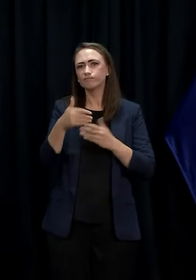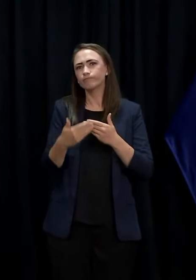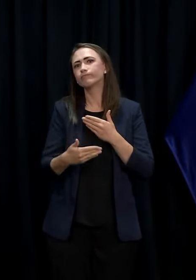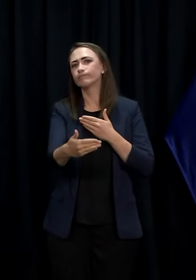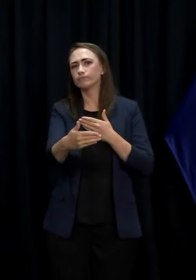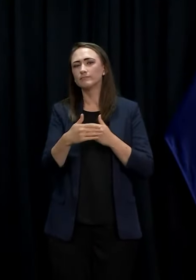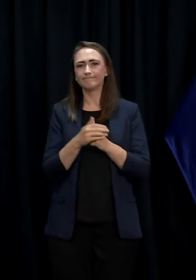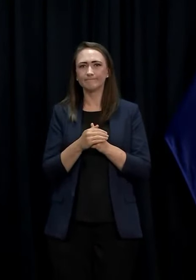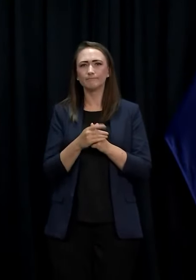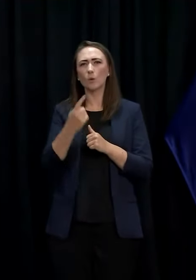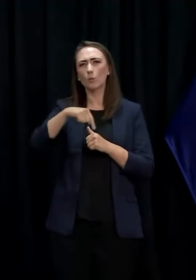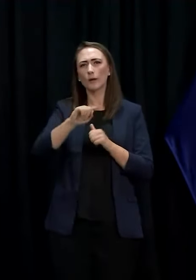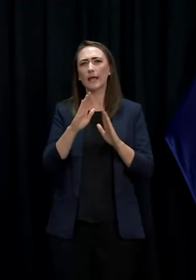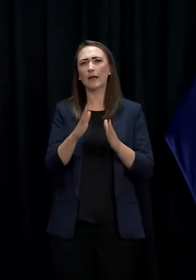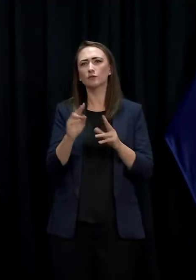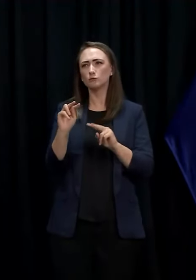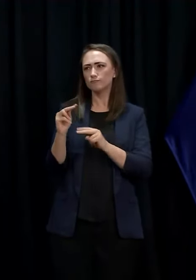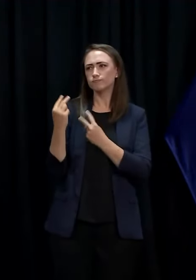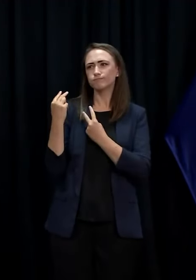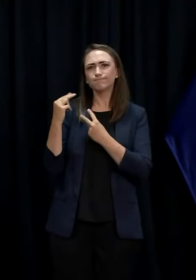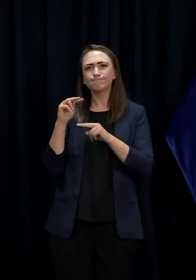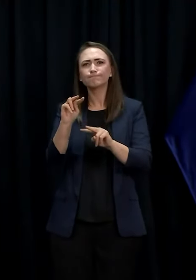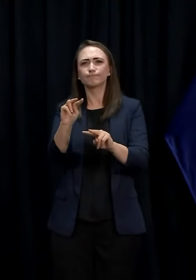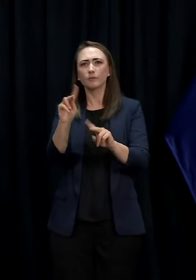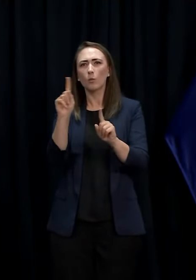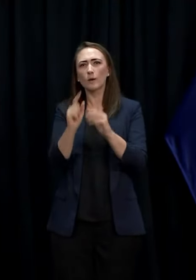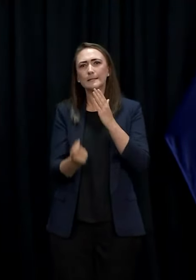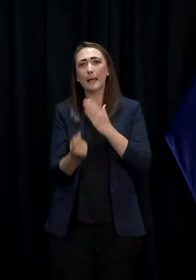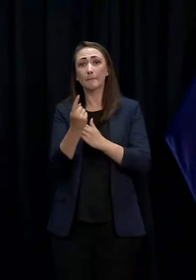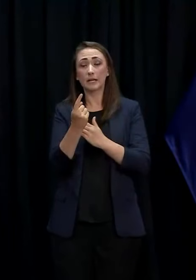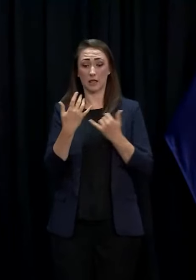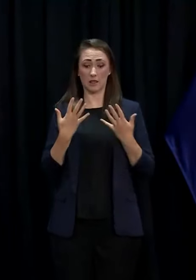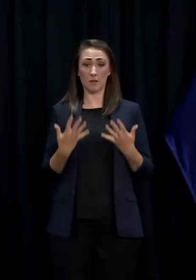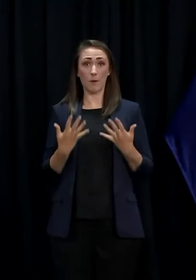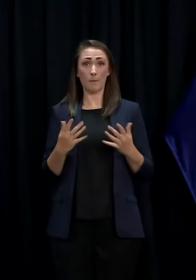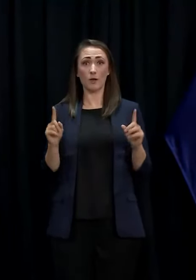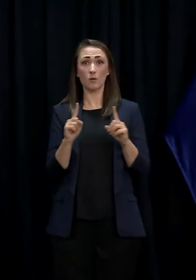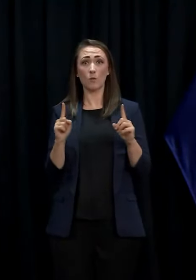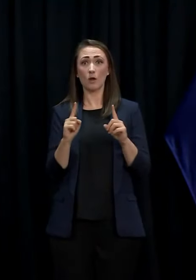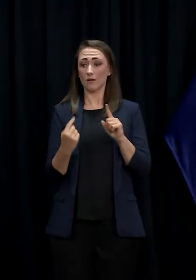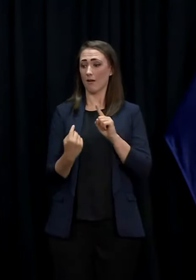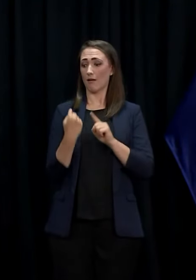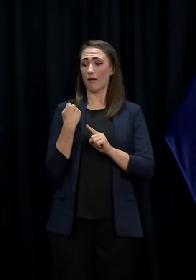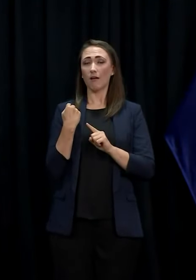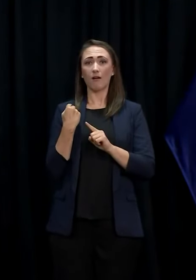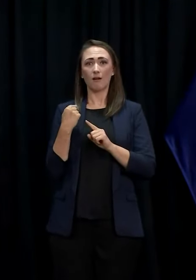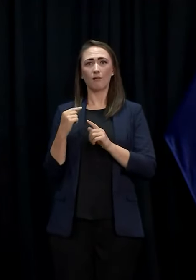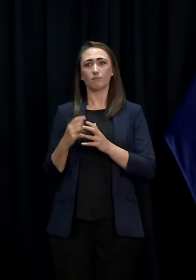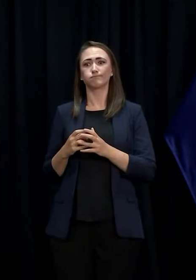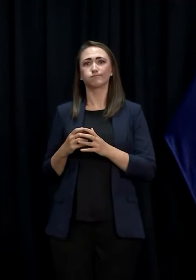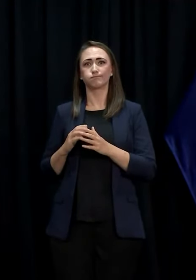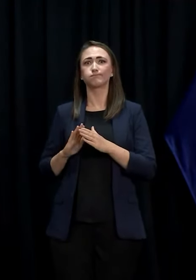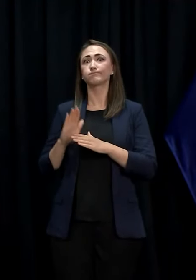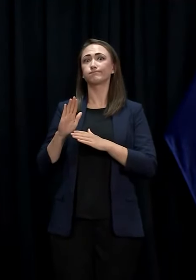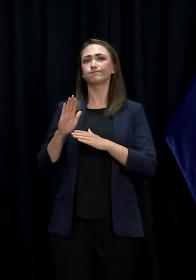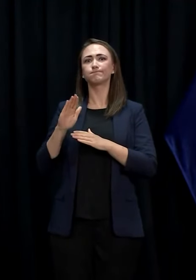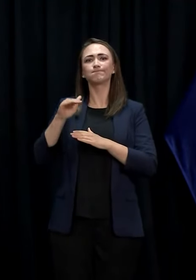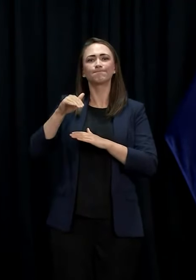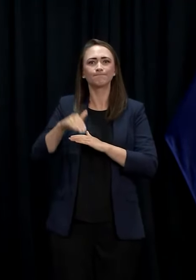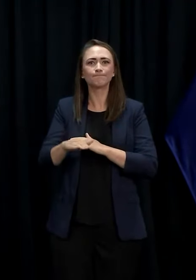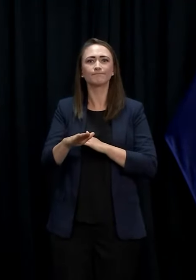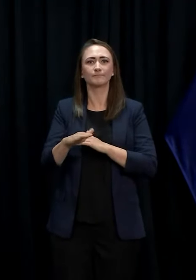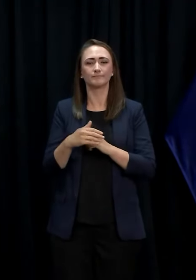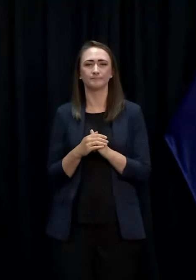overall trend. And the good news for New Zealand at the moment is that the overall trend is heading in a downward direction. So the